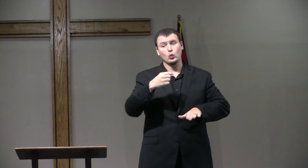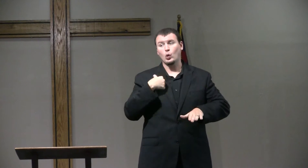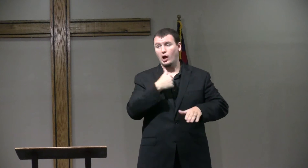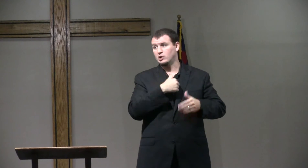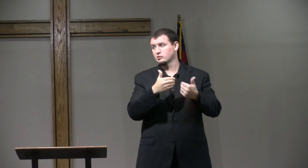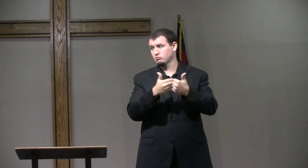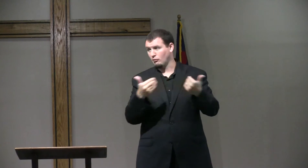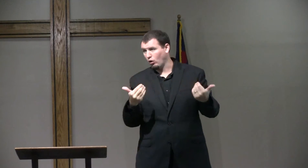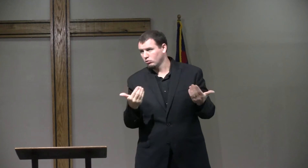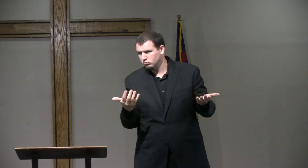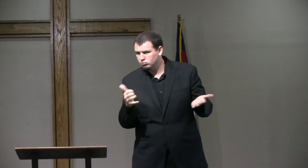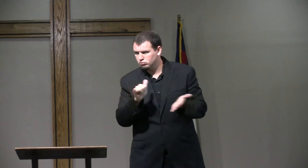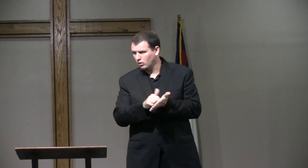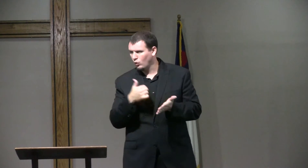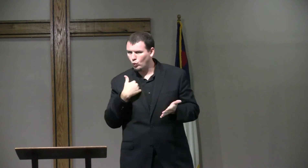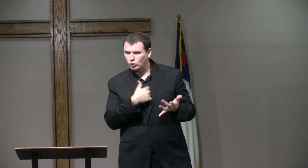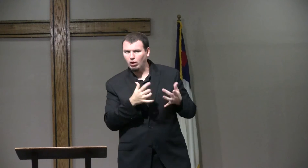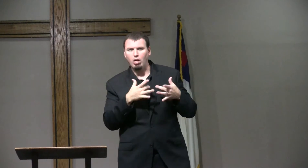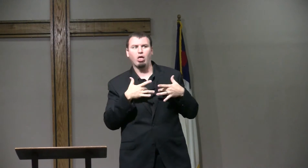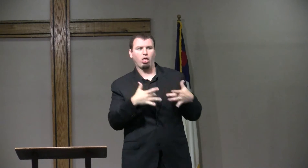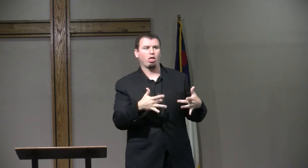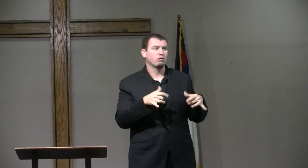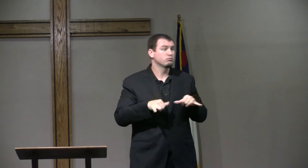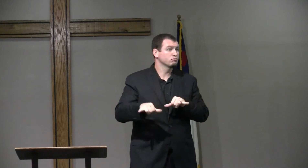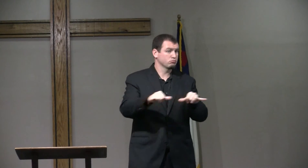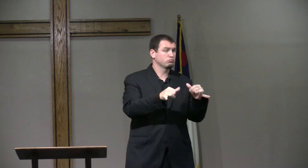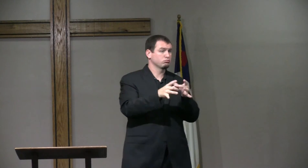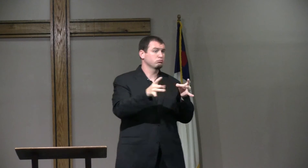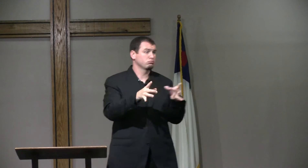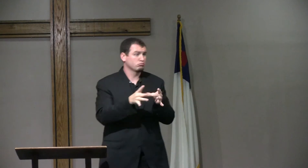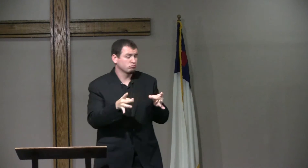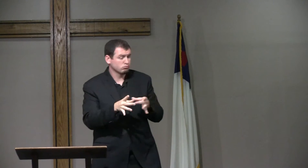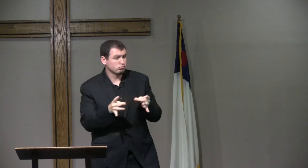death do we part. That's what we typically say